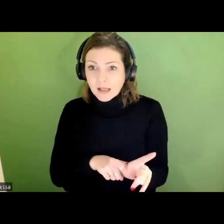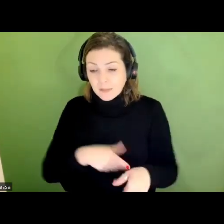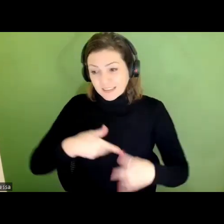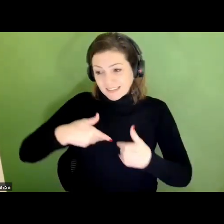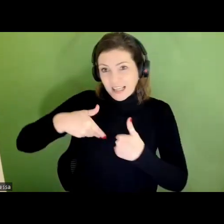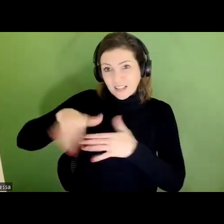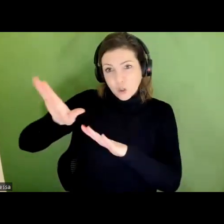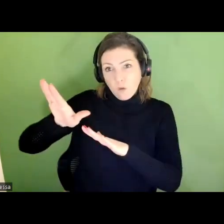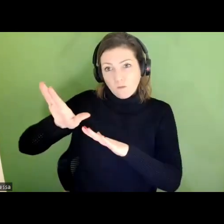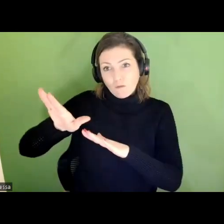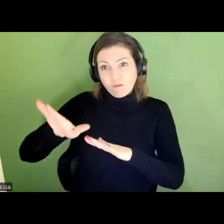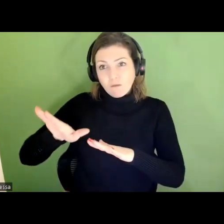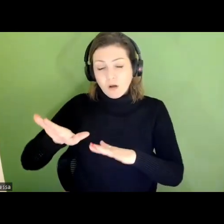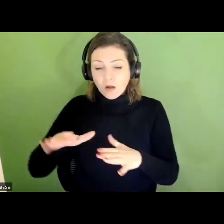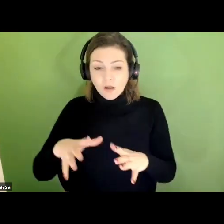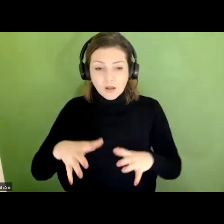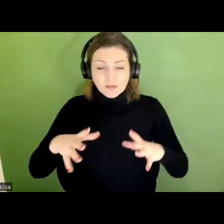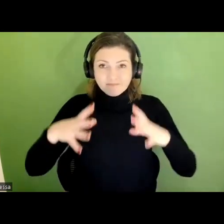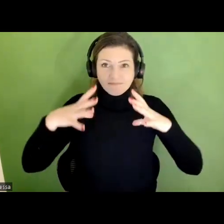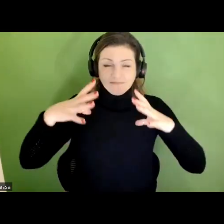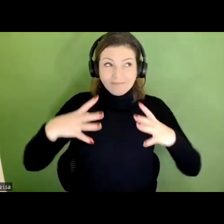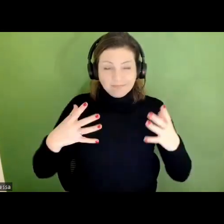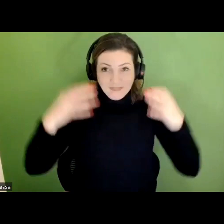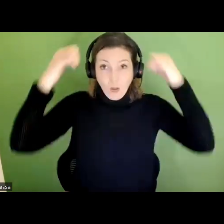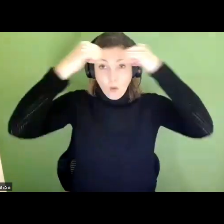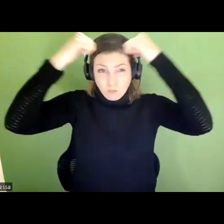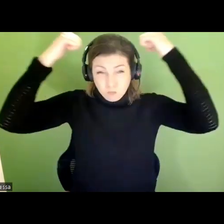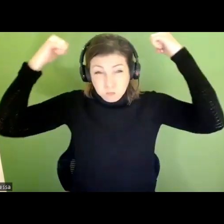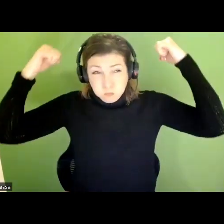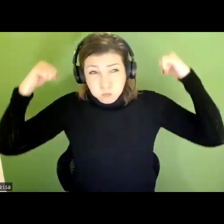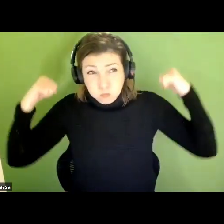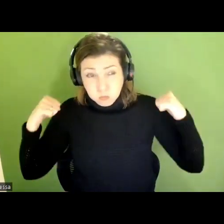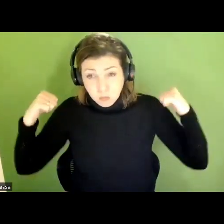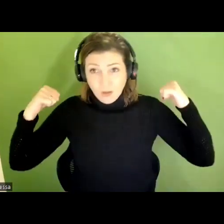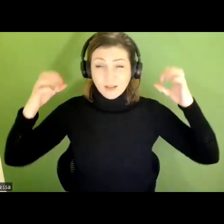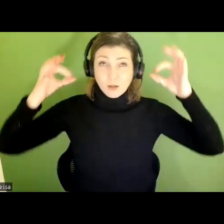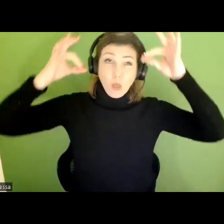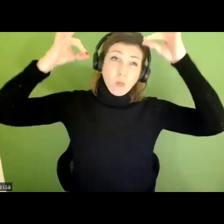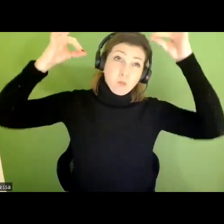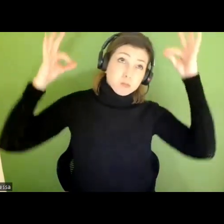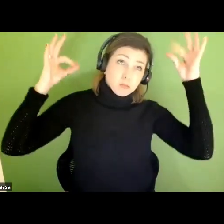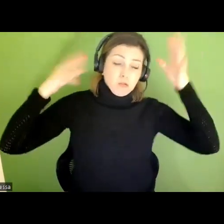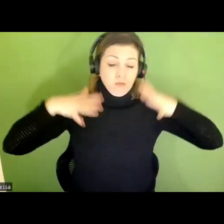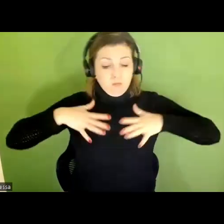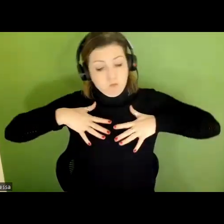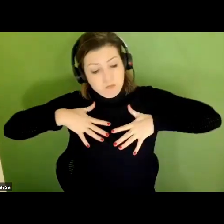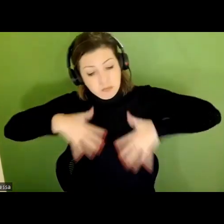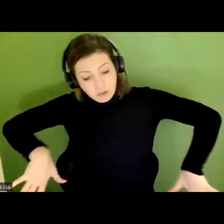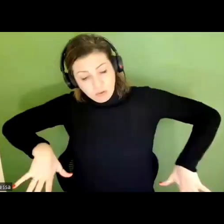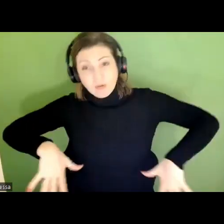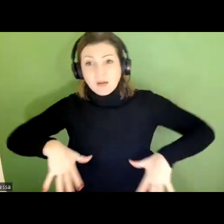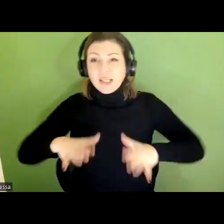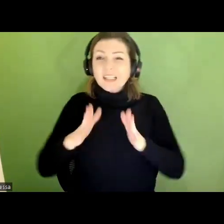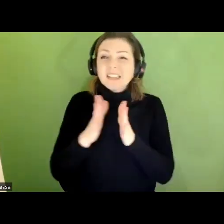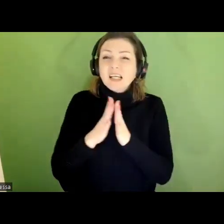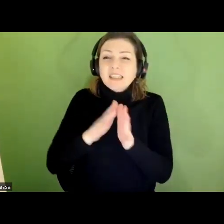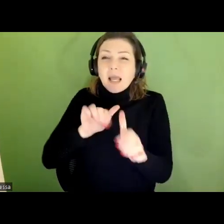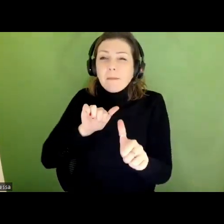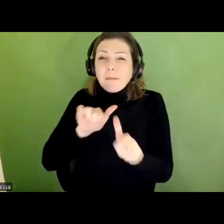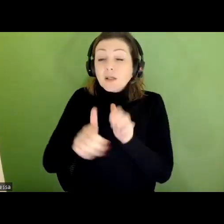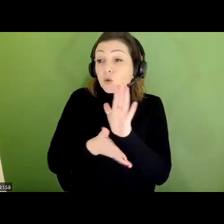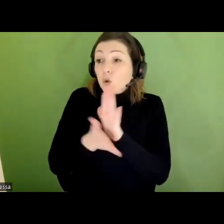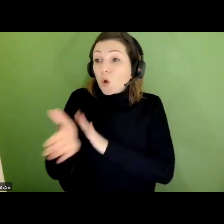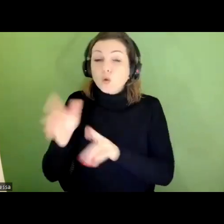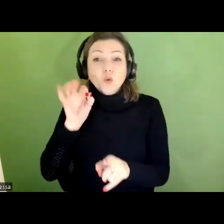wearing her ma's enormous, overblown Sunday best hat to go and attend an interview,